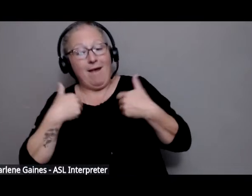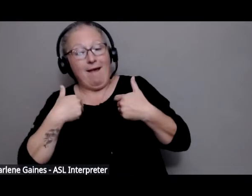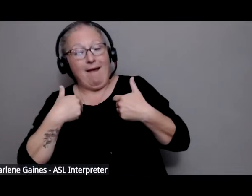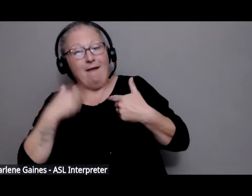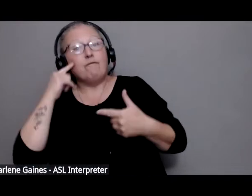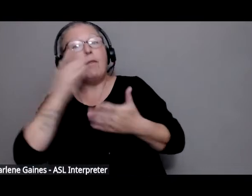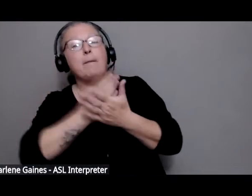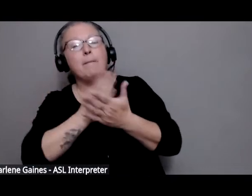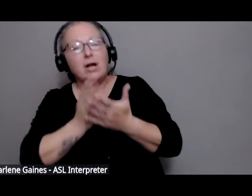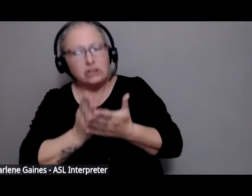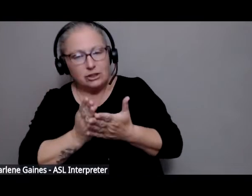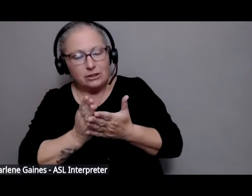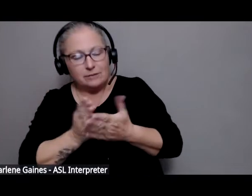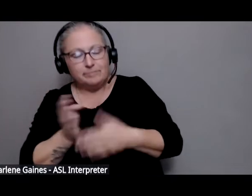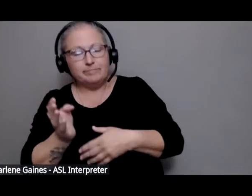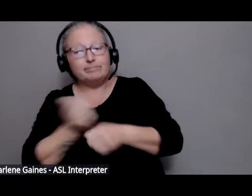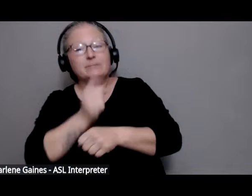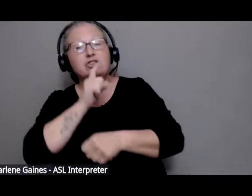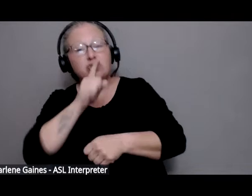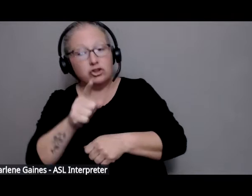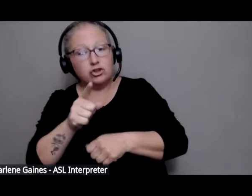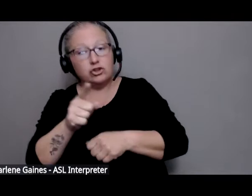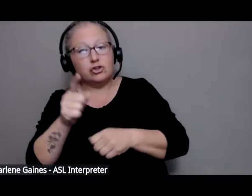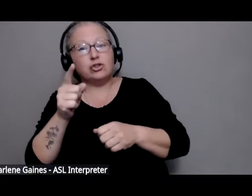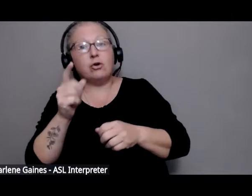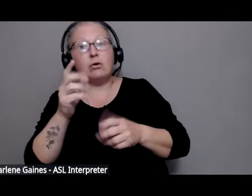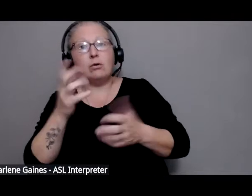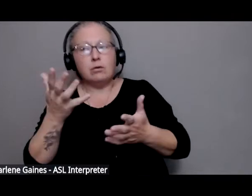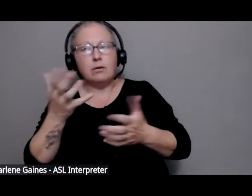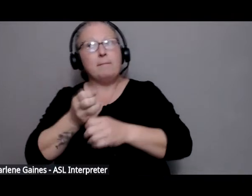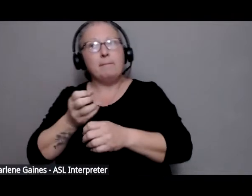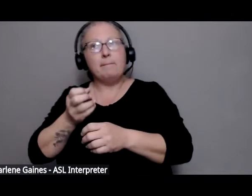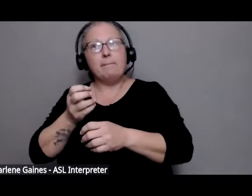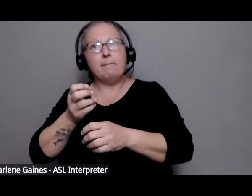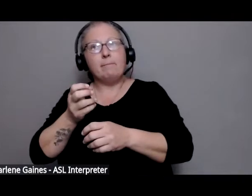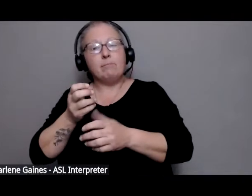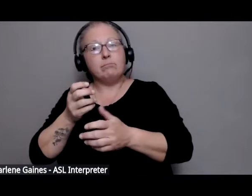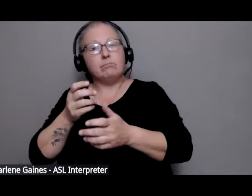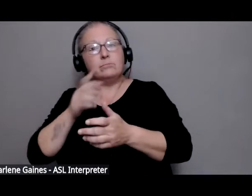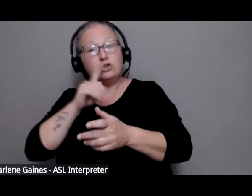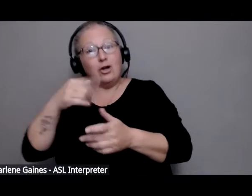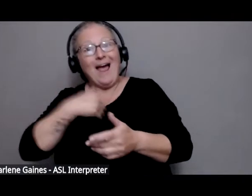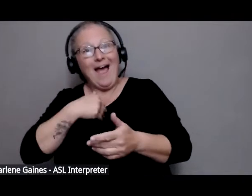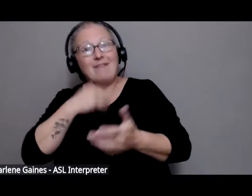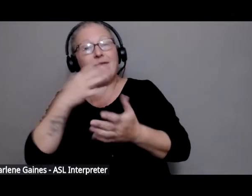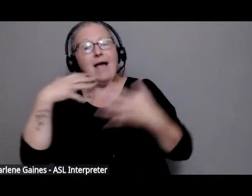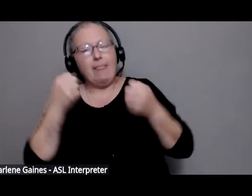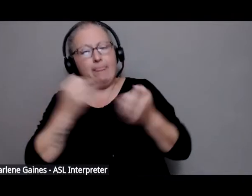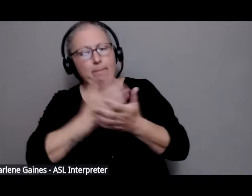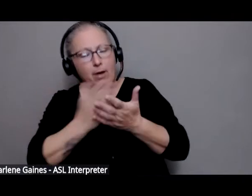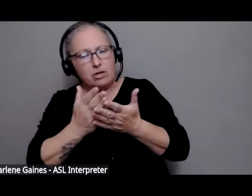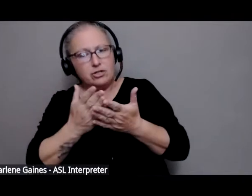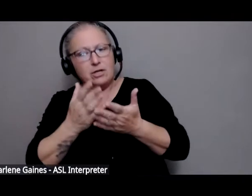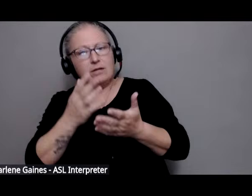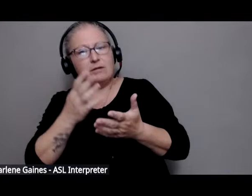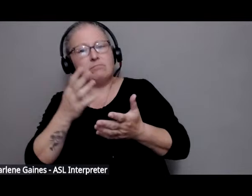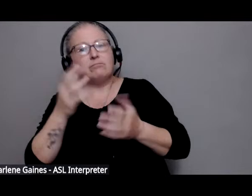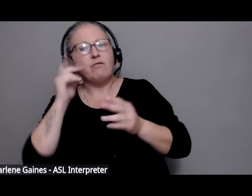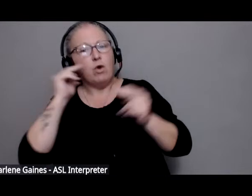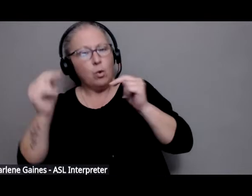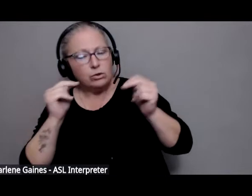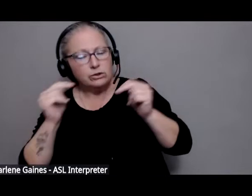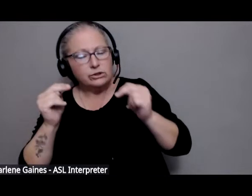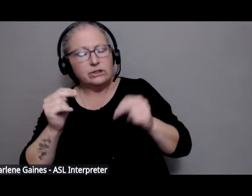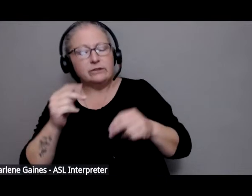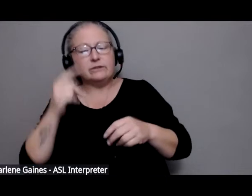budgeting and making sure or ensuring that we have a healthy budget. We have a healthy budget for negotiations. We have a